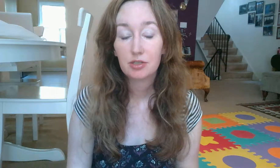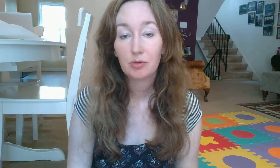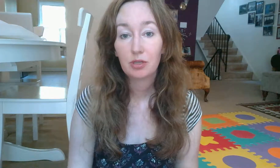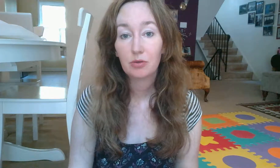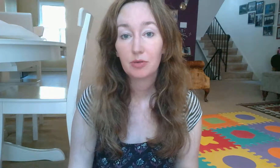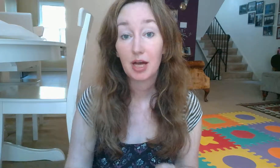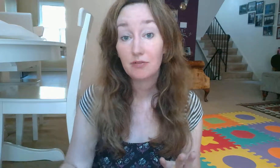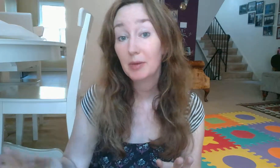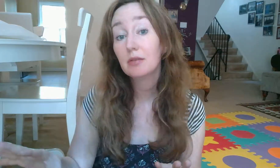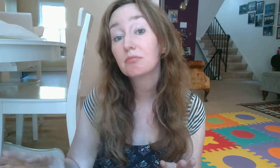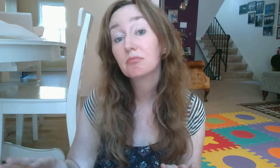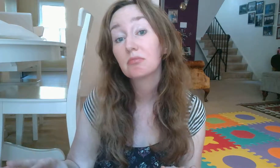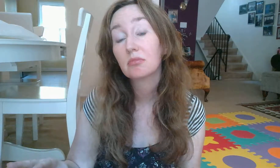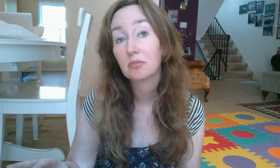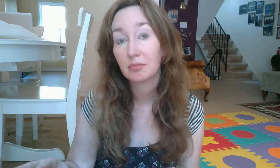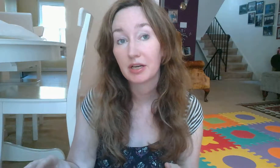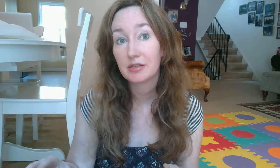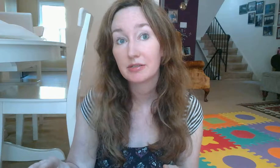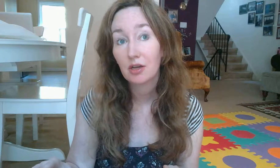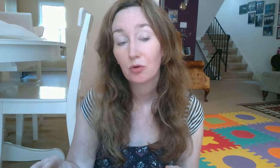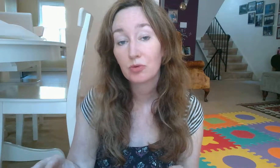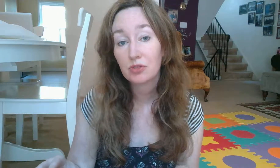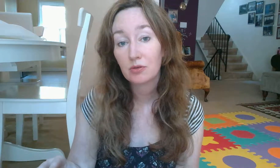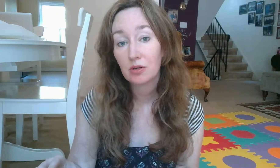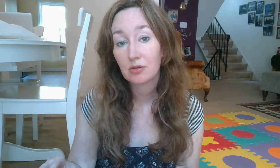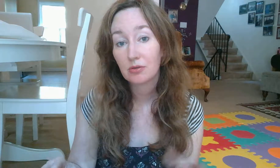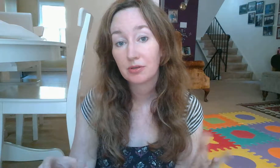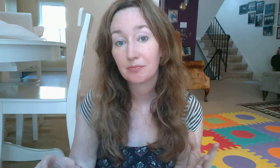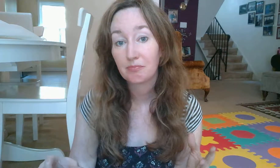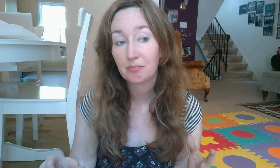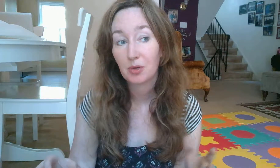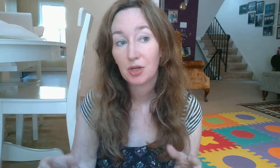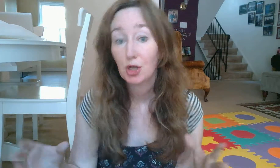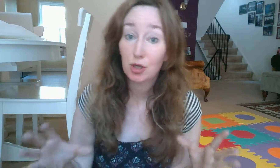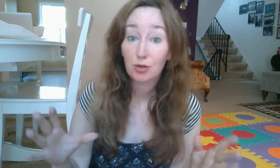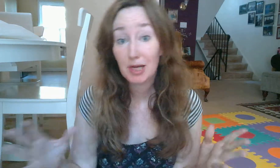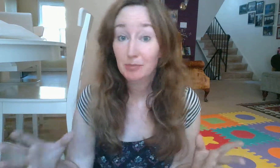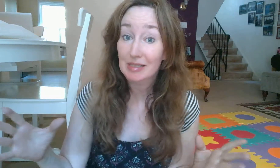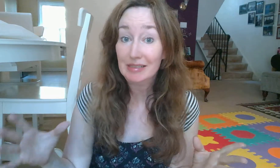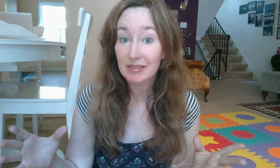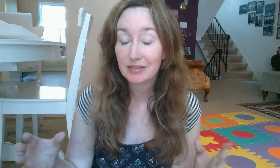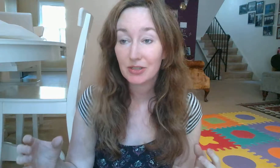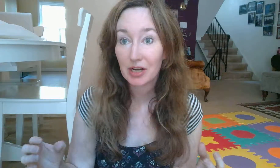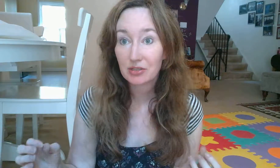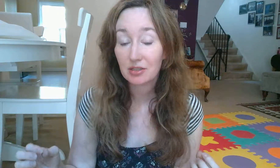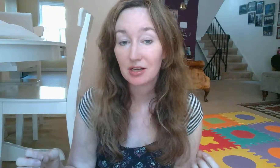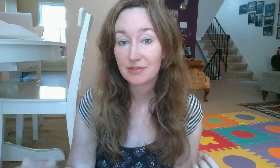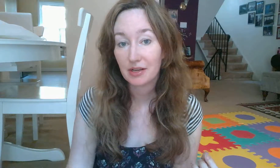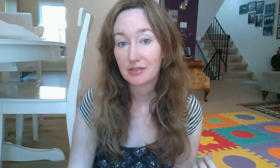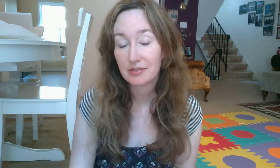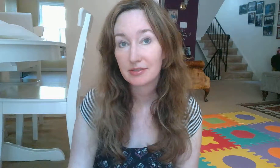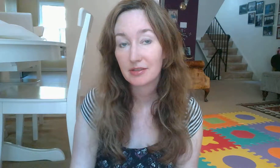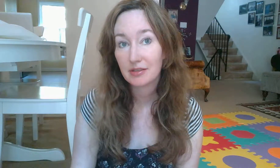showing you the alphabet, because once you know your ABCs, there are actually a lot of signs that